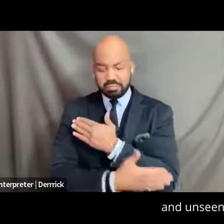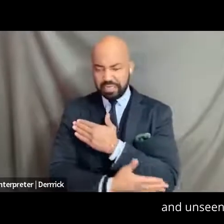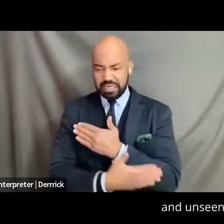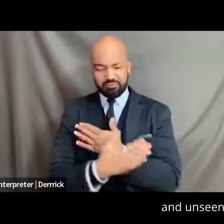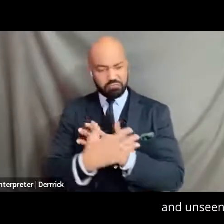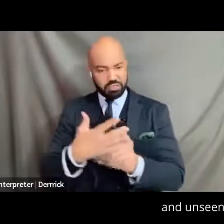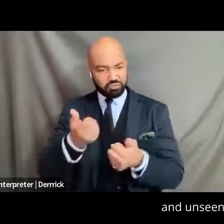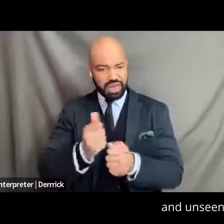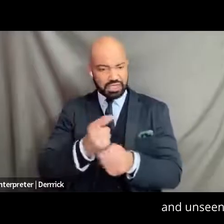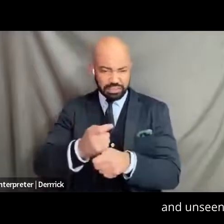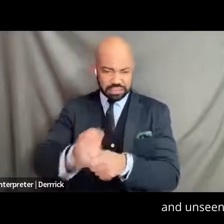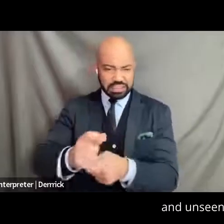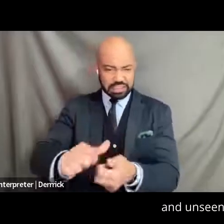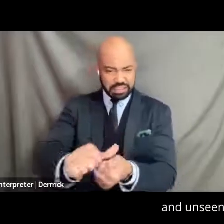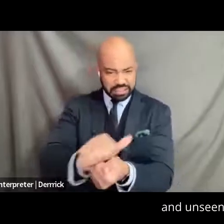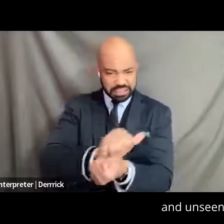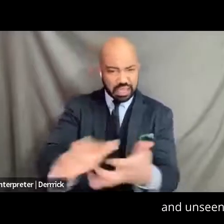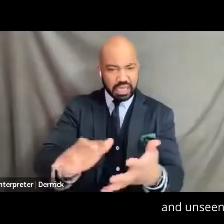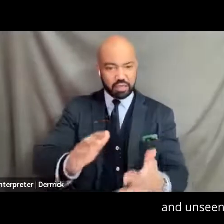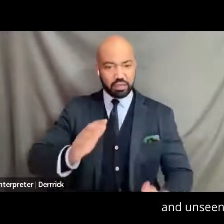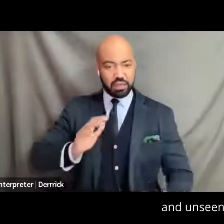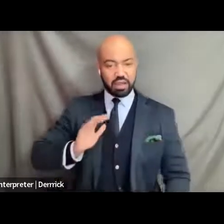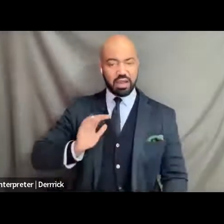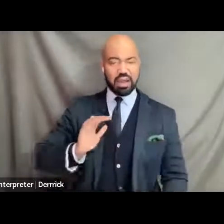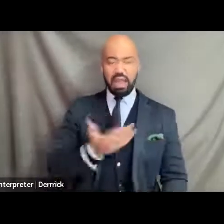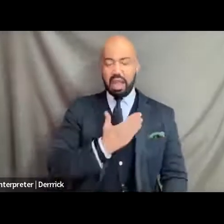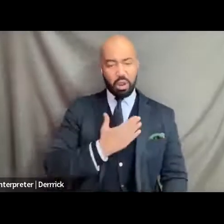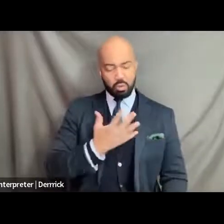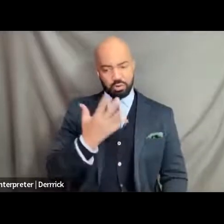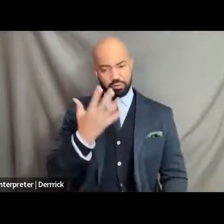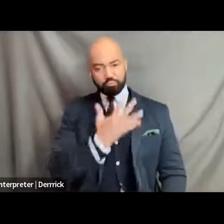on in in unbeing understood